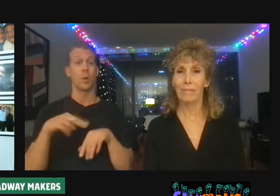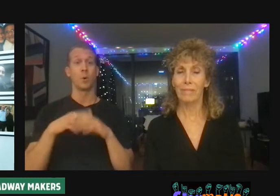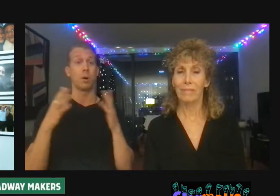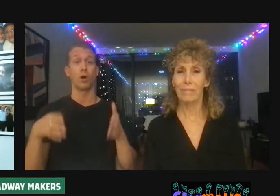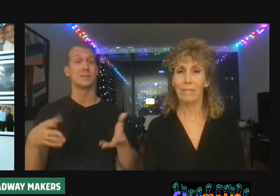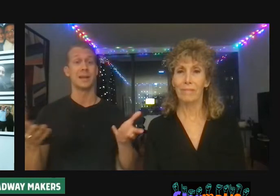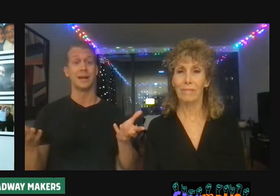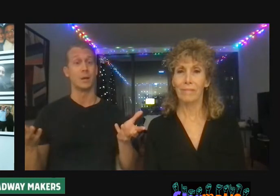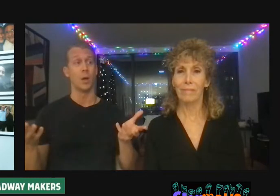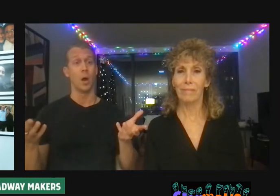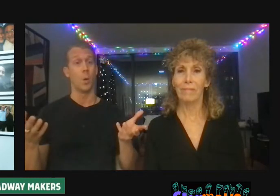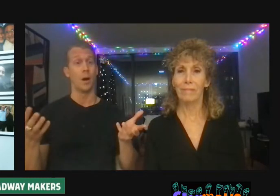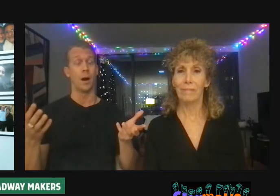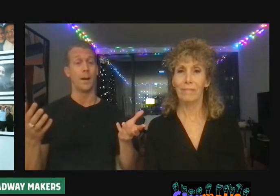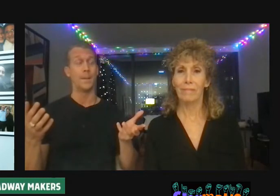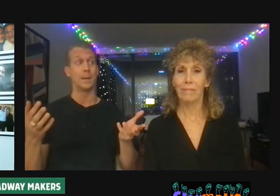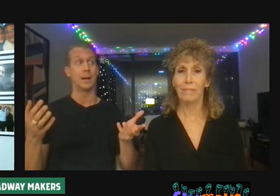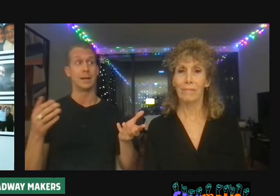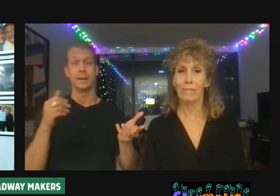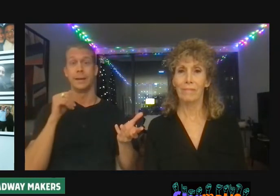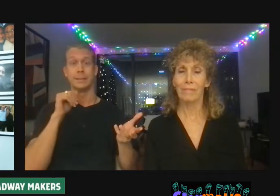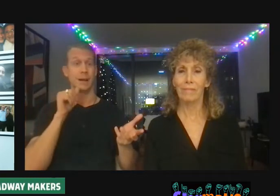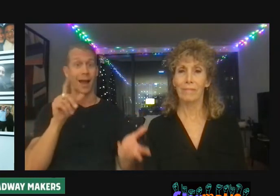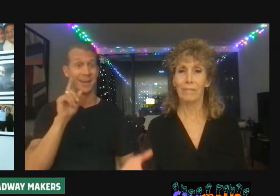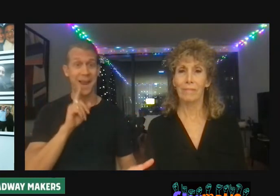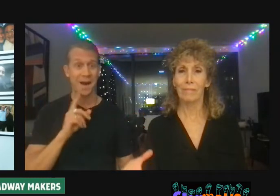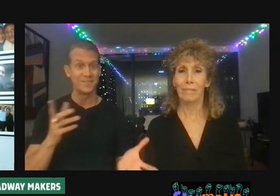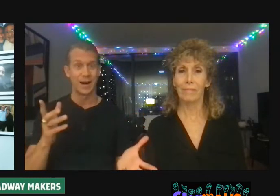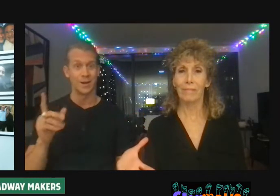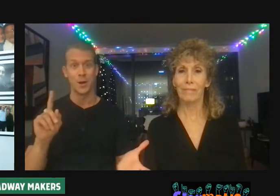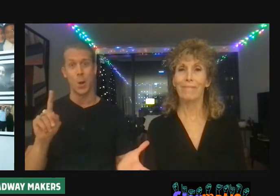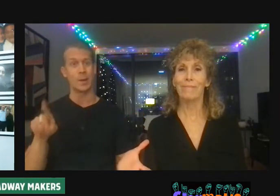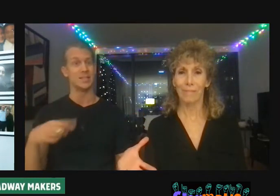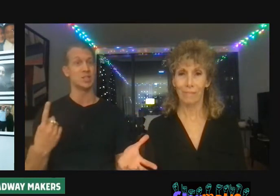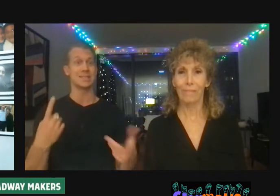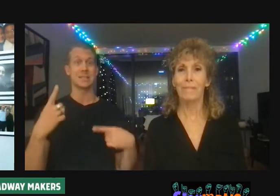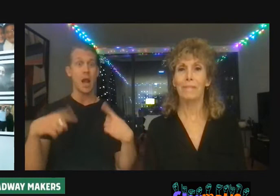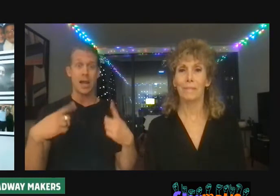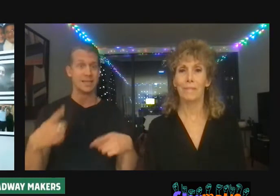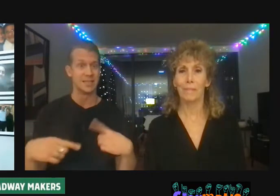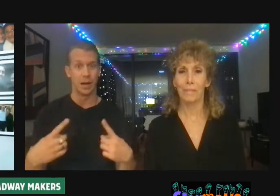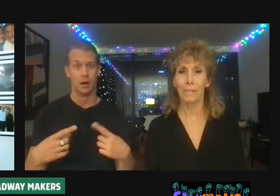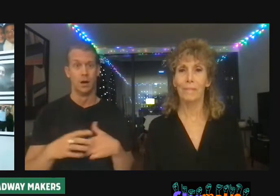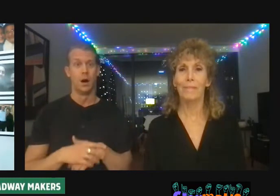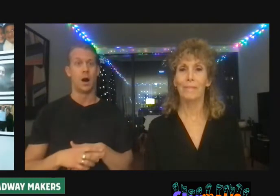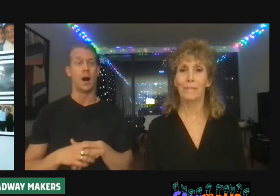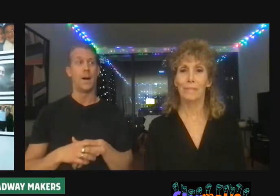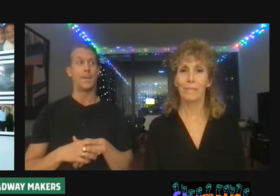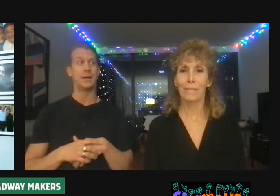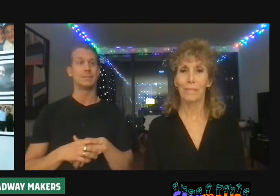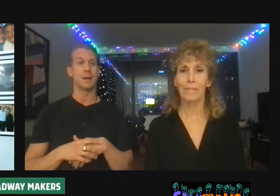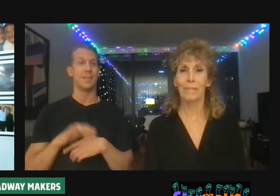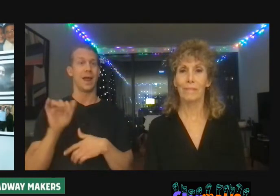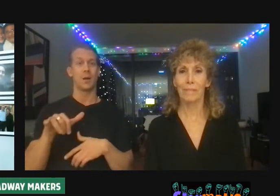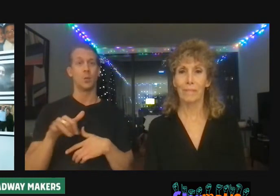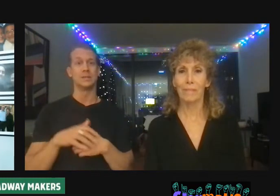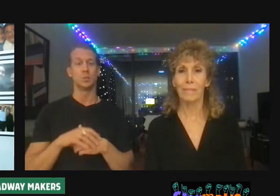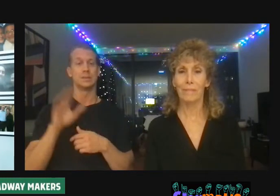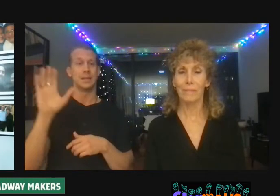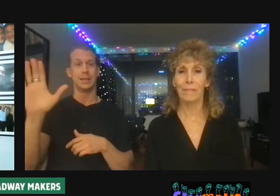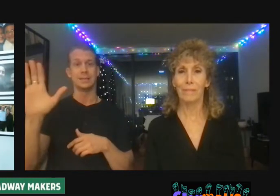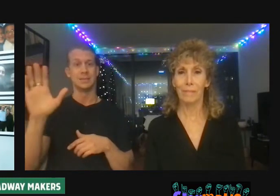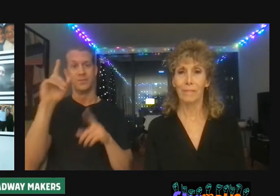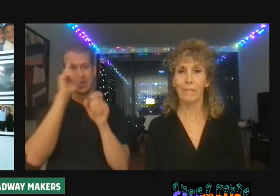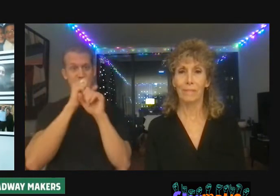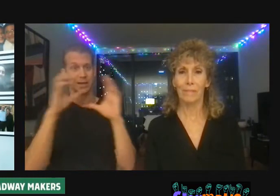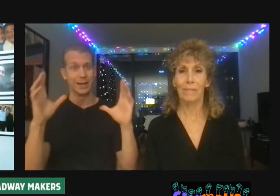a normal person, you know, he's not deaf, you know, he just signed up. And that